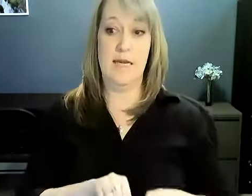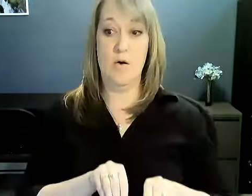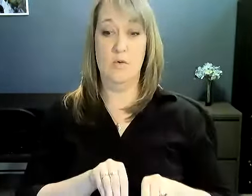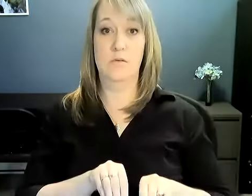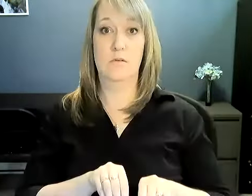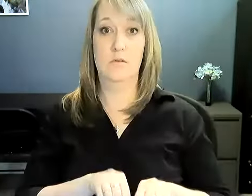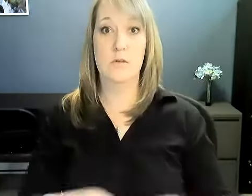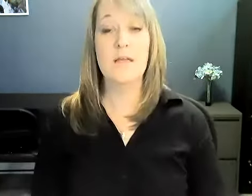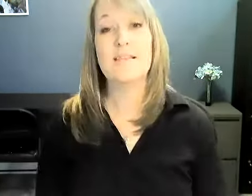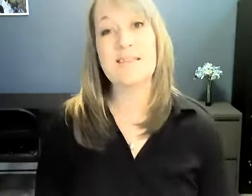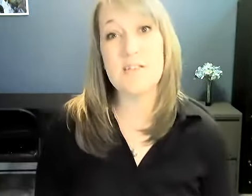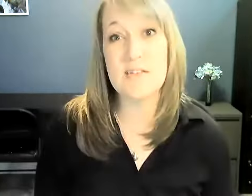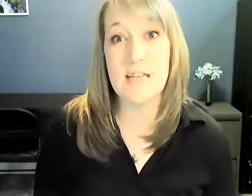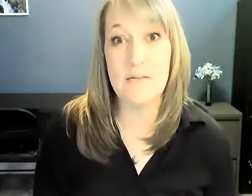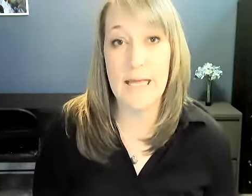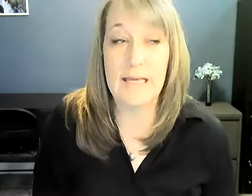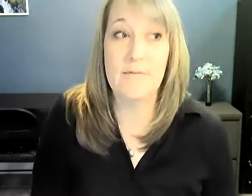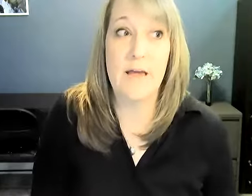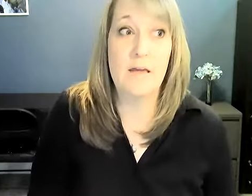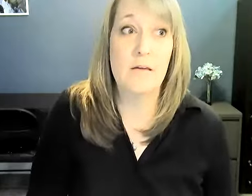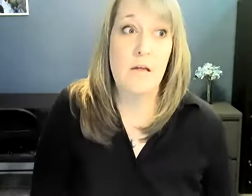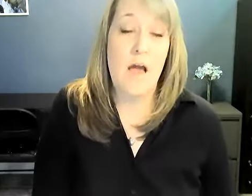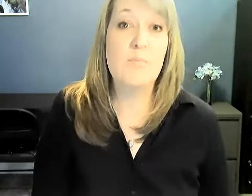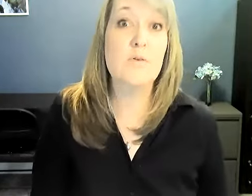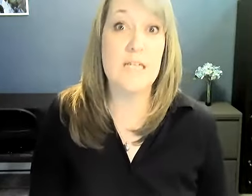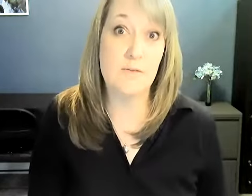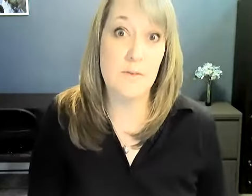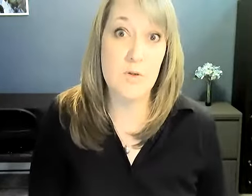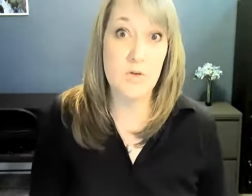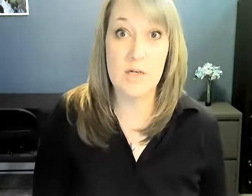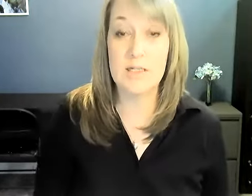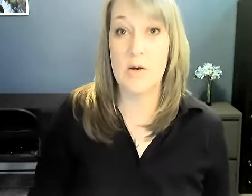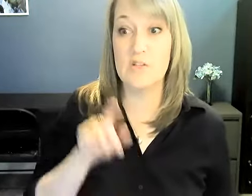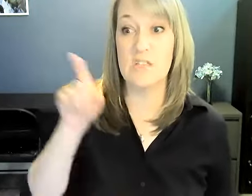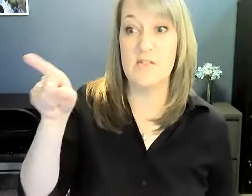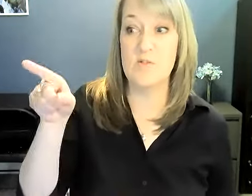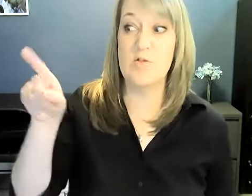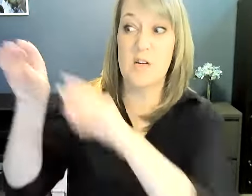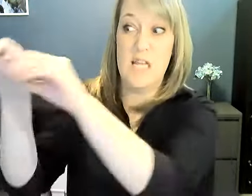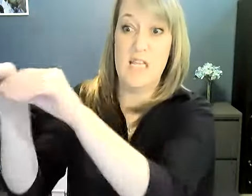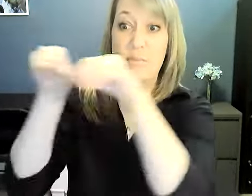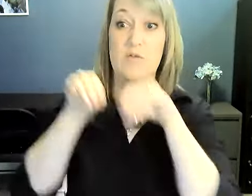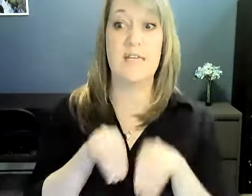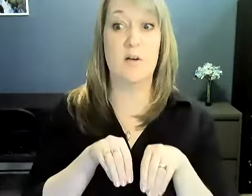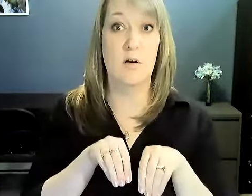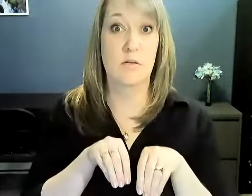down. This is also the sign for like if I moved here from New York. So I used to live in New York and then I moved here.